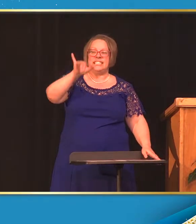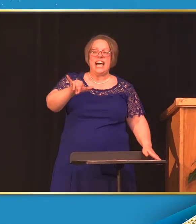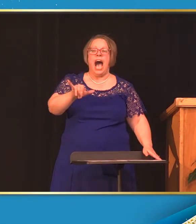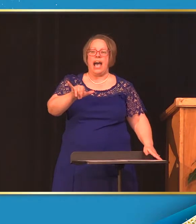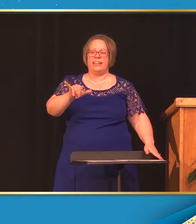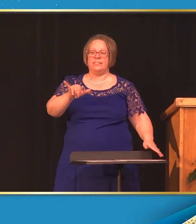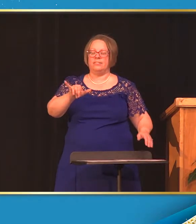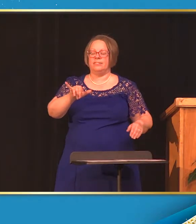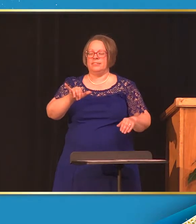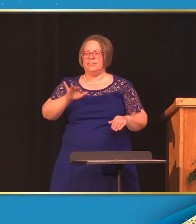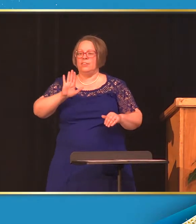Christian,